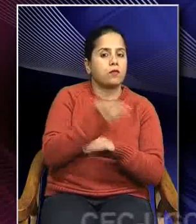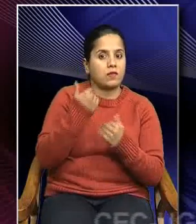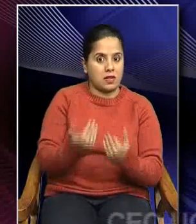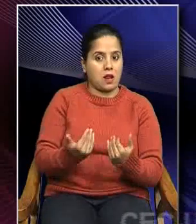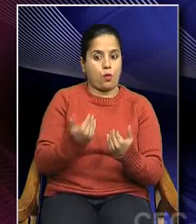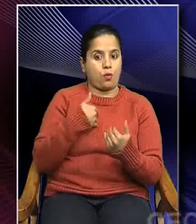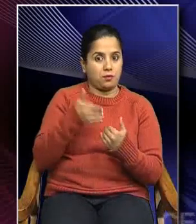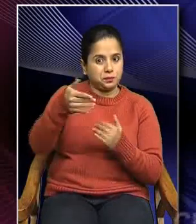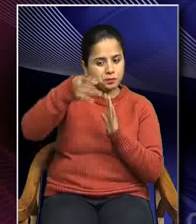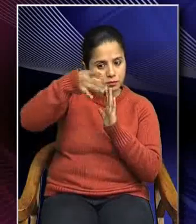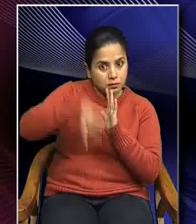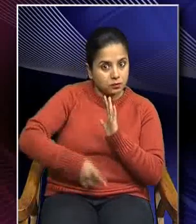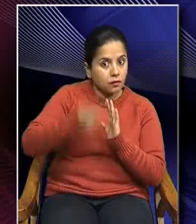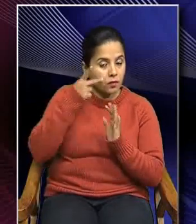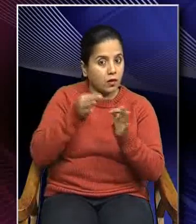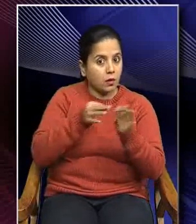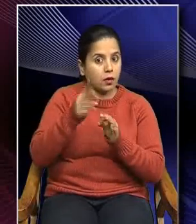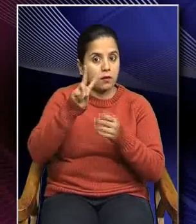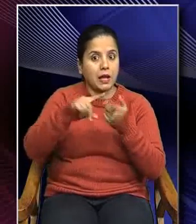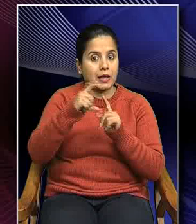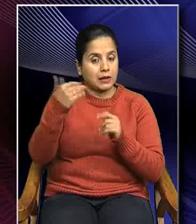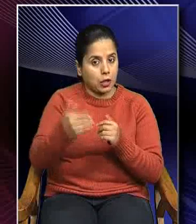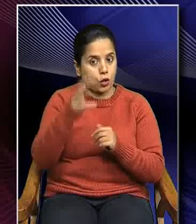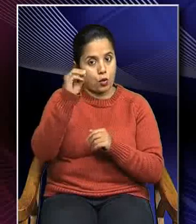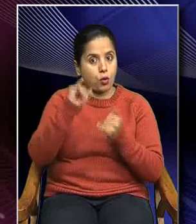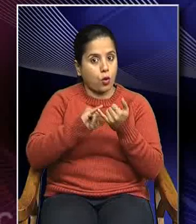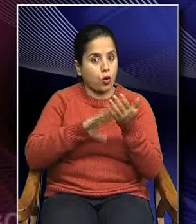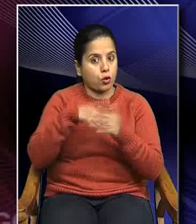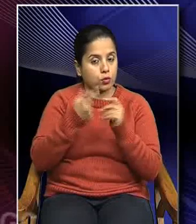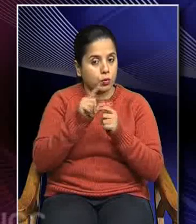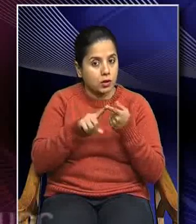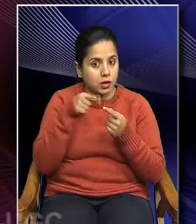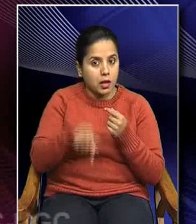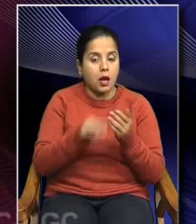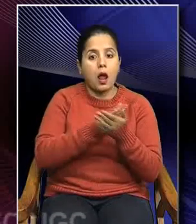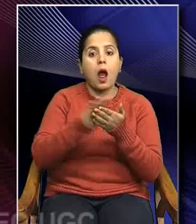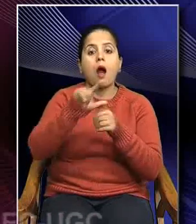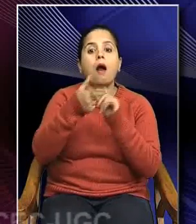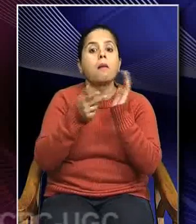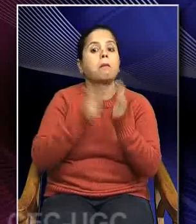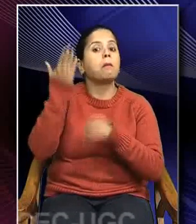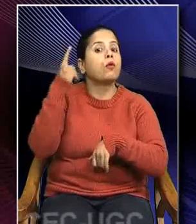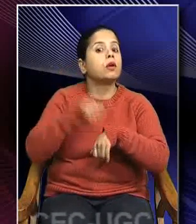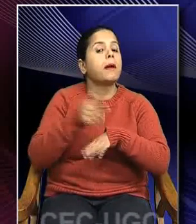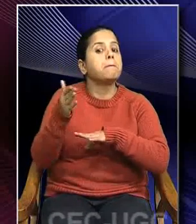the details of Vedic cosmogony. That Harappan period, which is